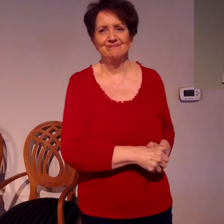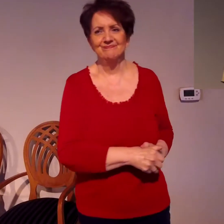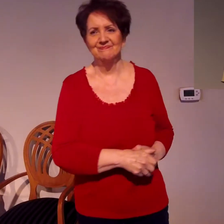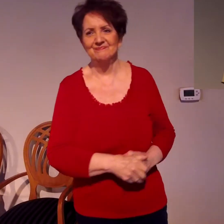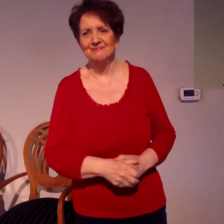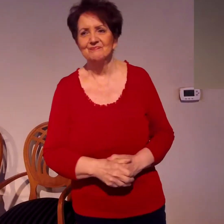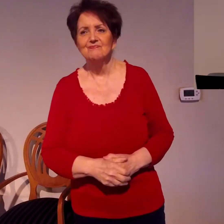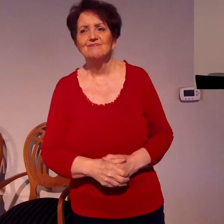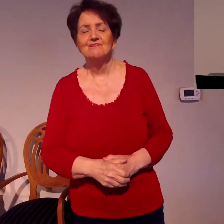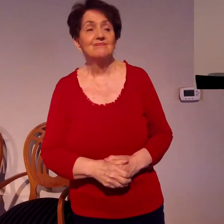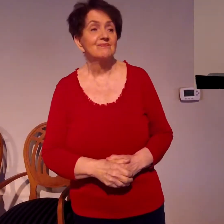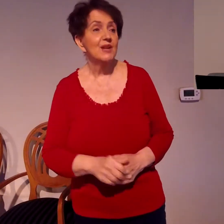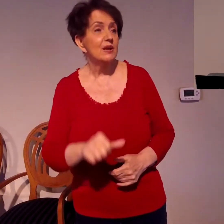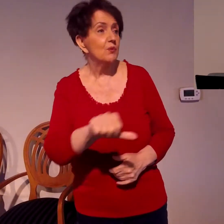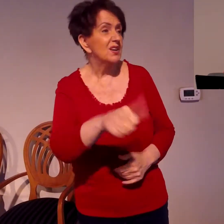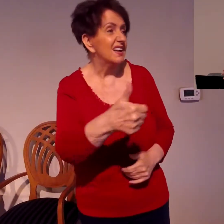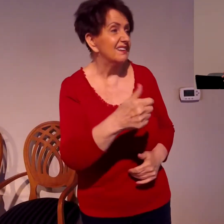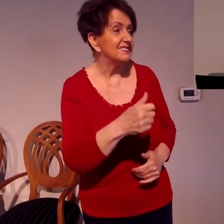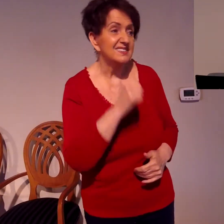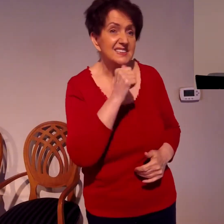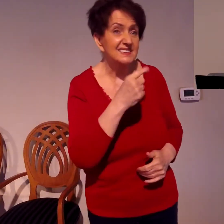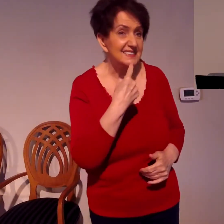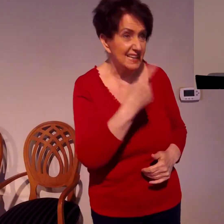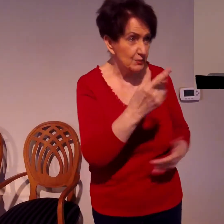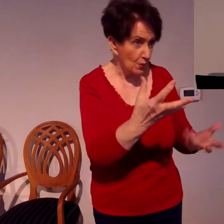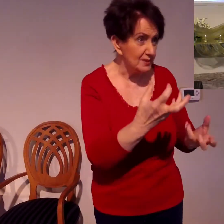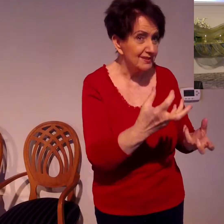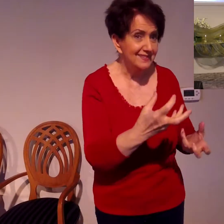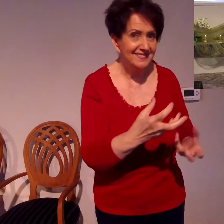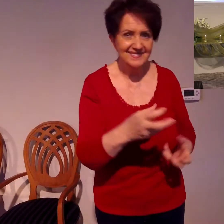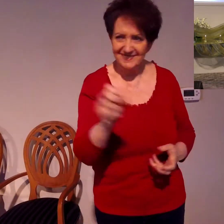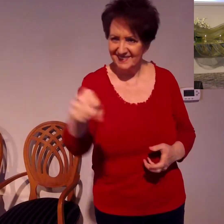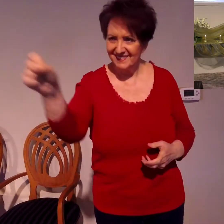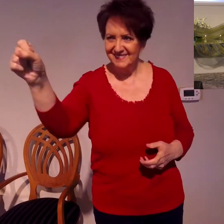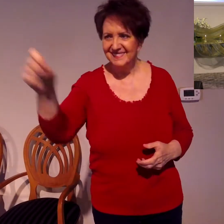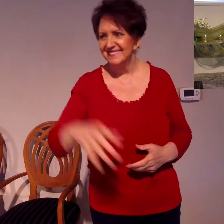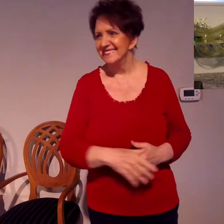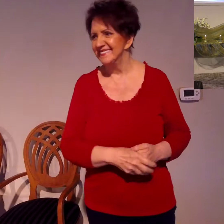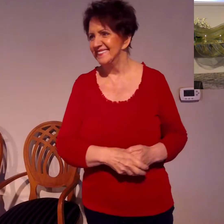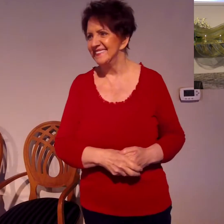Okay. Anybody else that didn't say that want to? Yes.